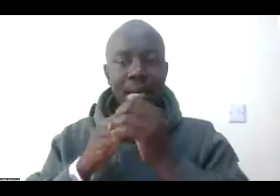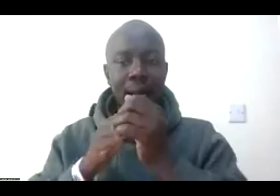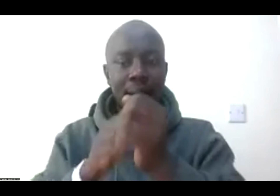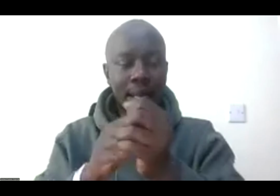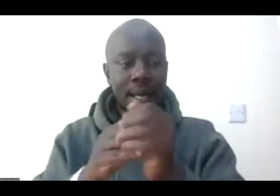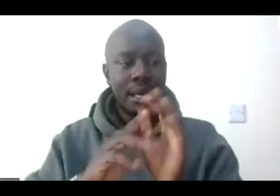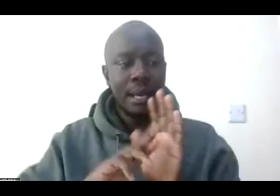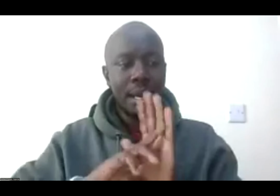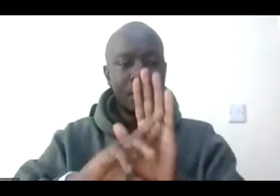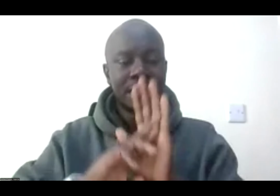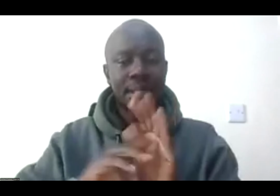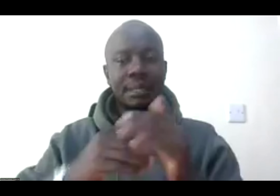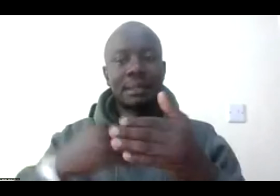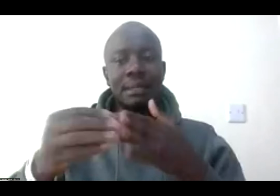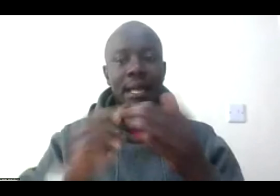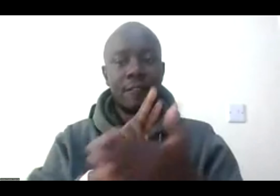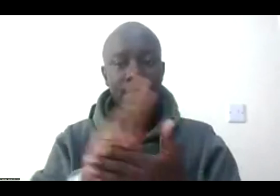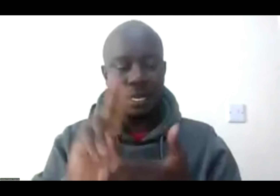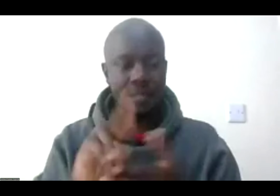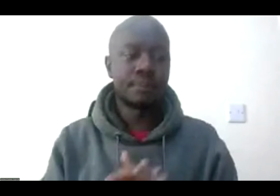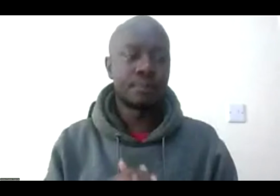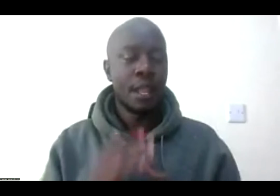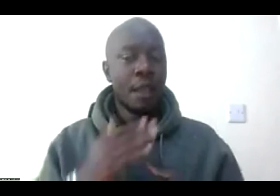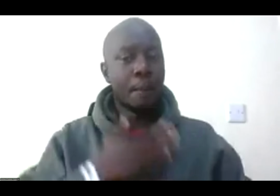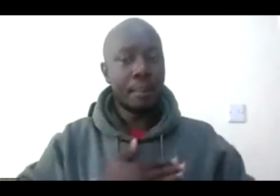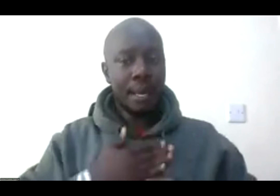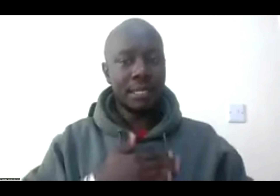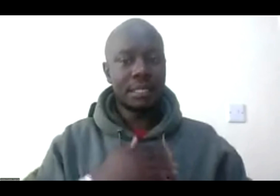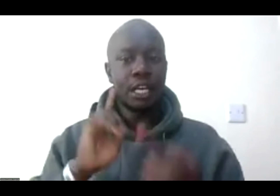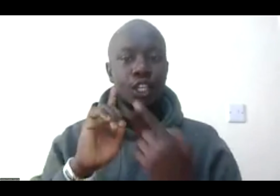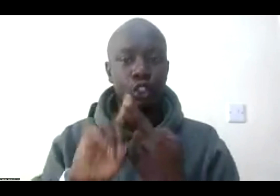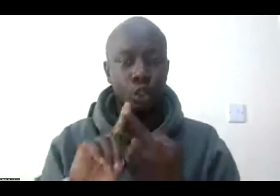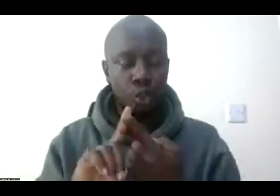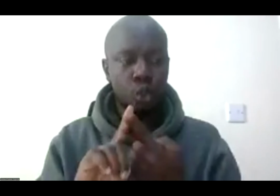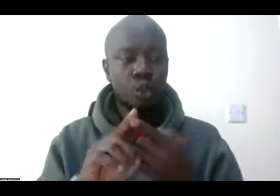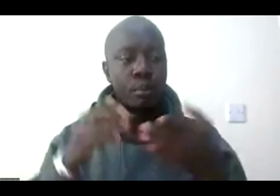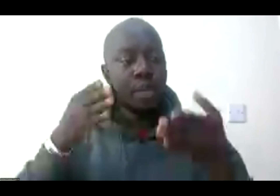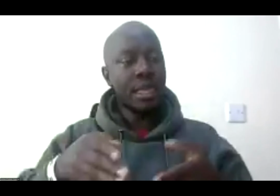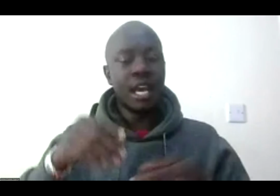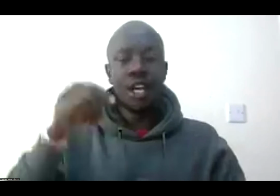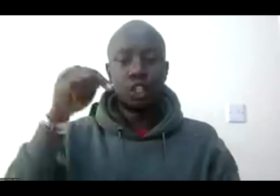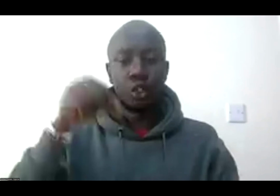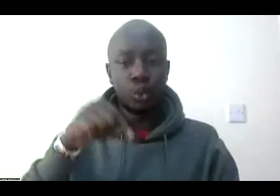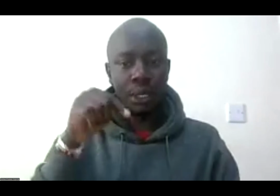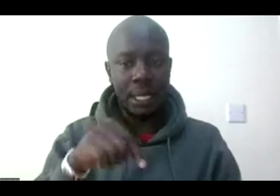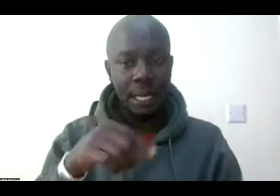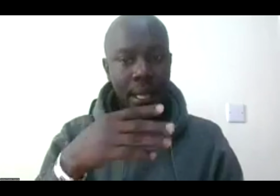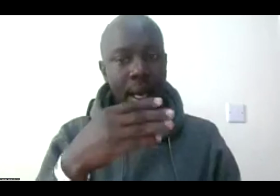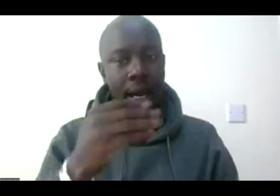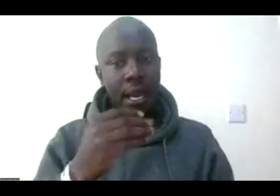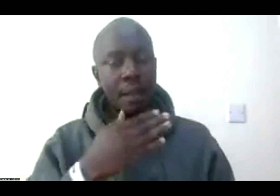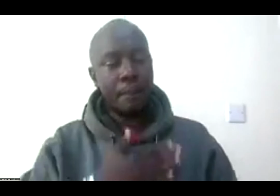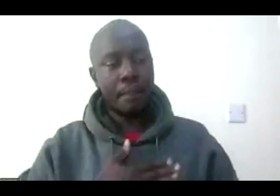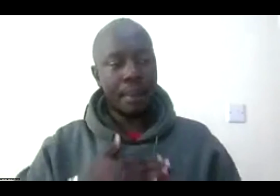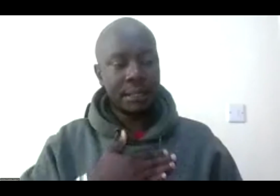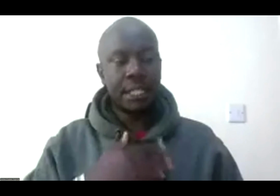and this is my sign name. And I work as a community engagement lead at Signverse. I'm very